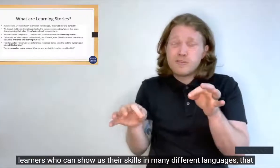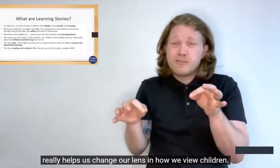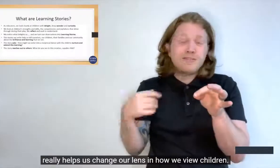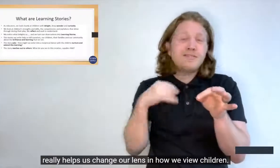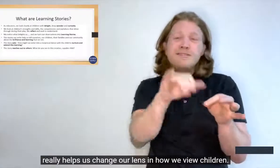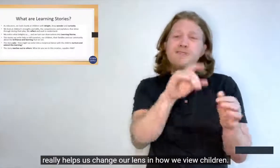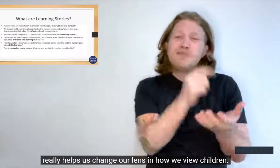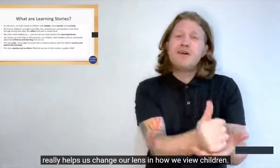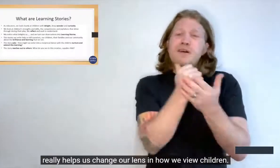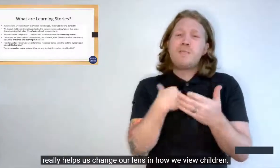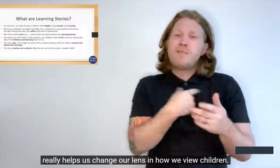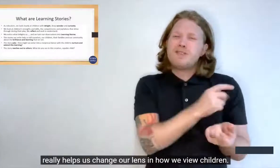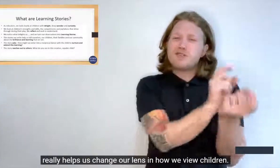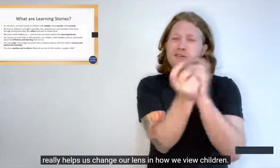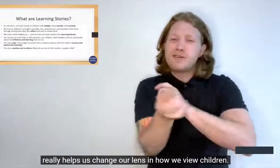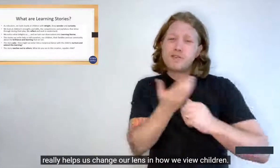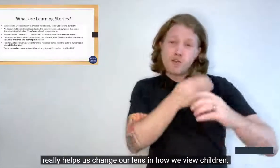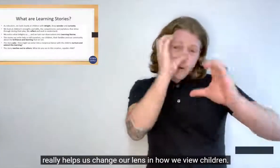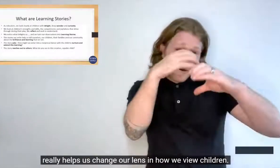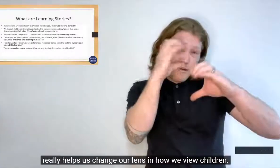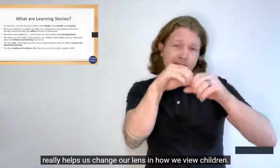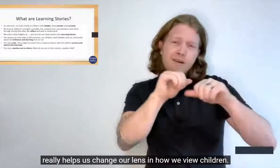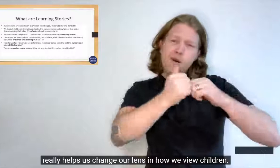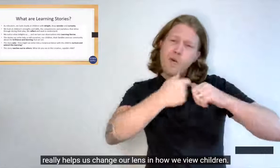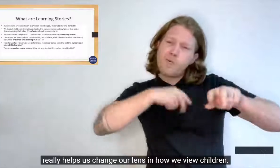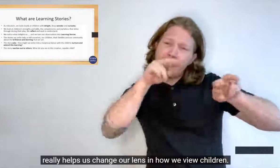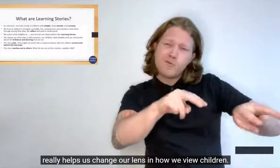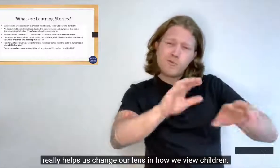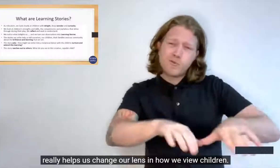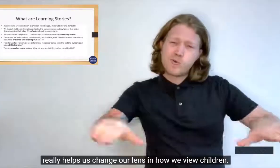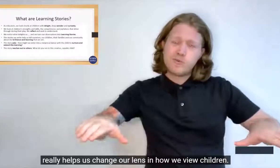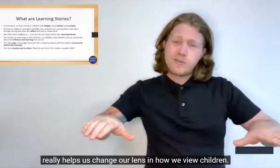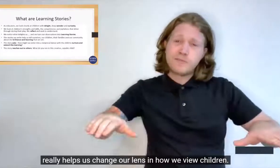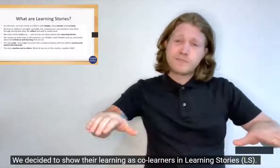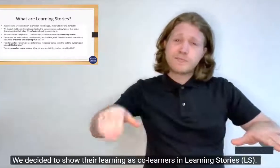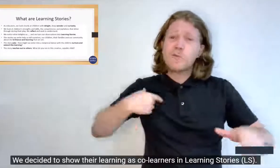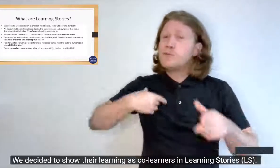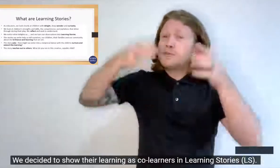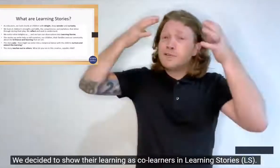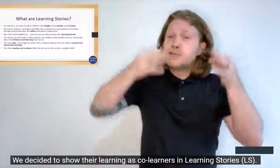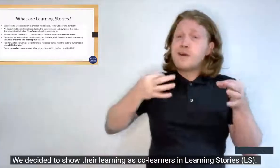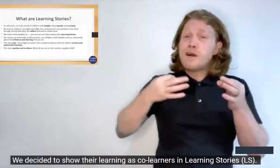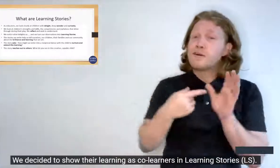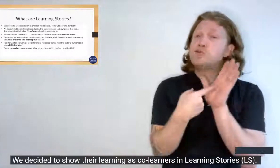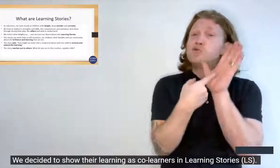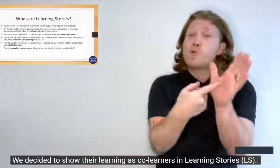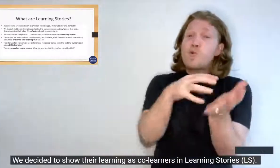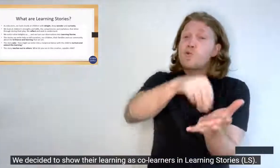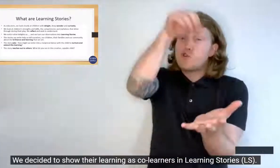different languages, that really helps change our lens, how we view the children. We decided